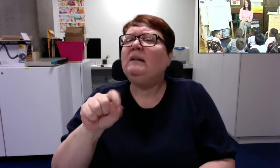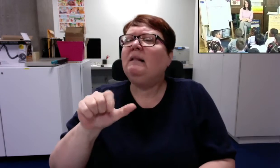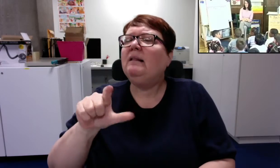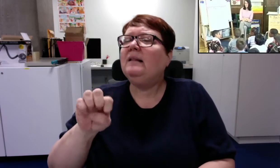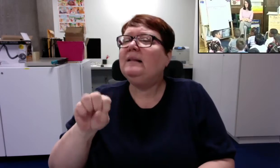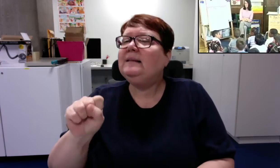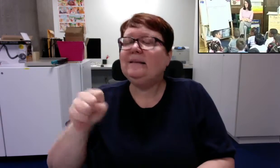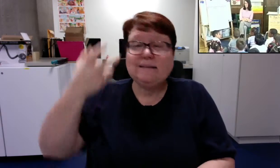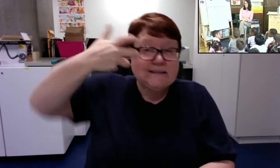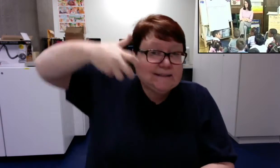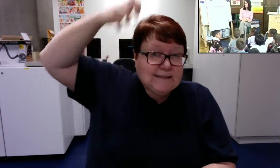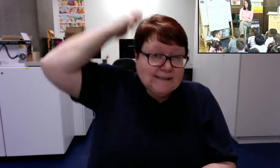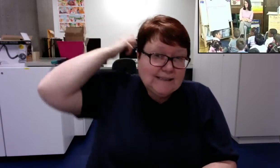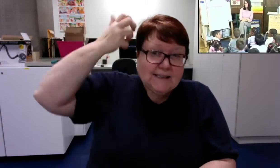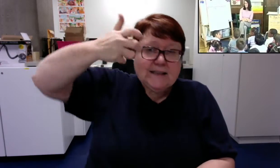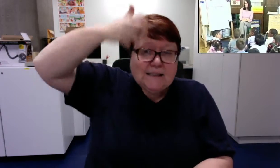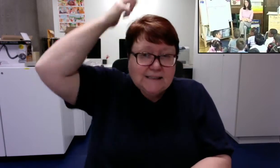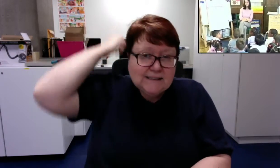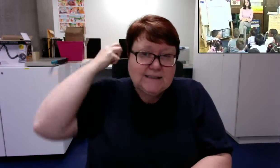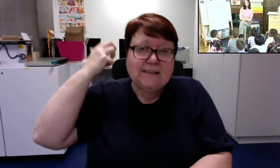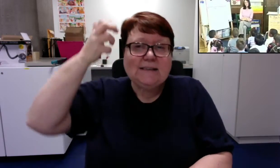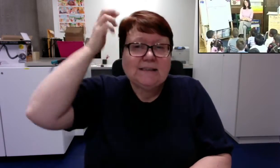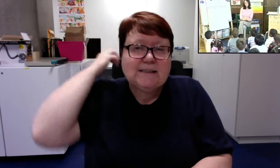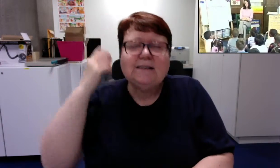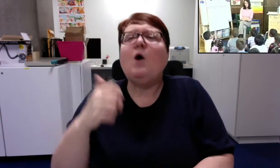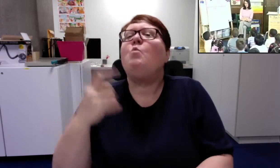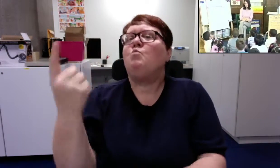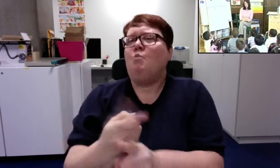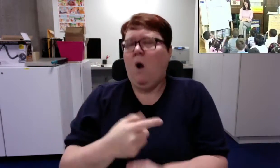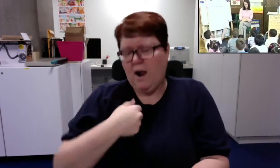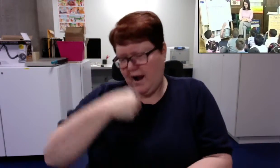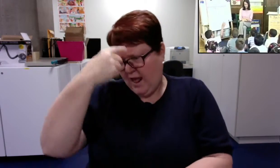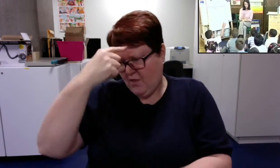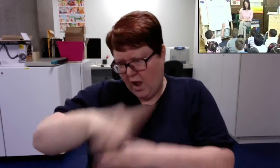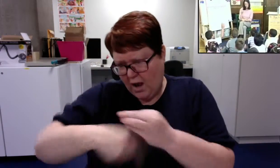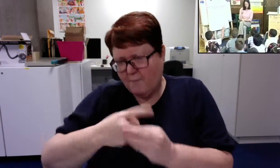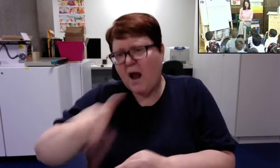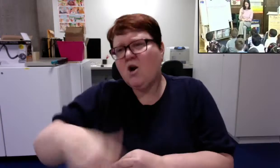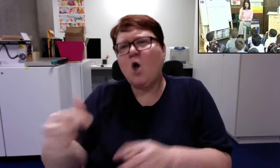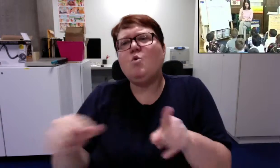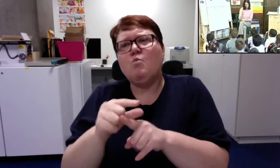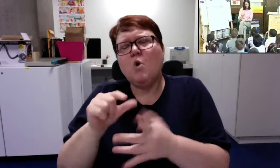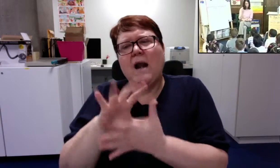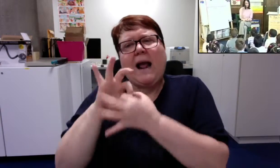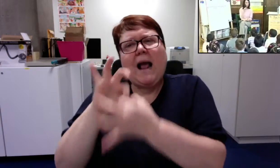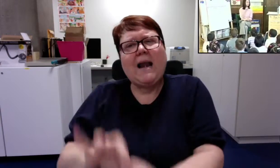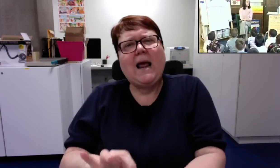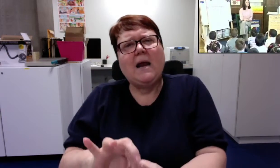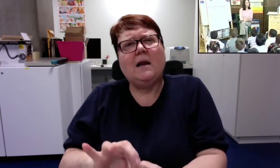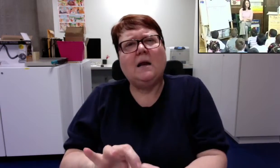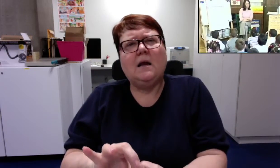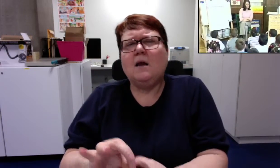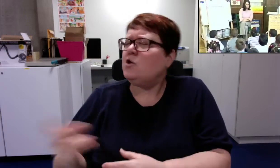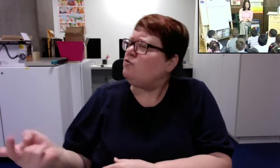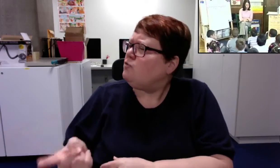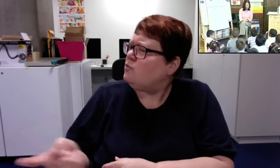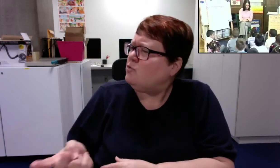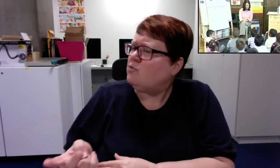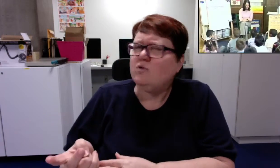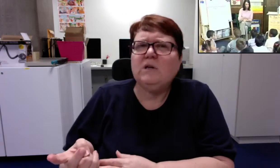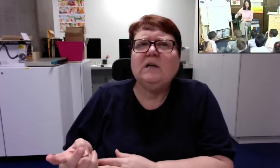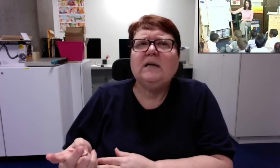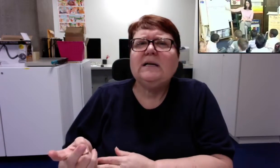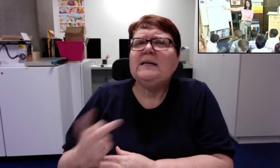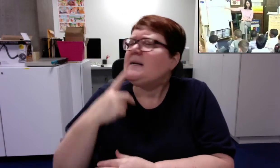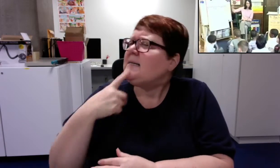you use the brush. I did. I thought about another word and connected it. Would you turn and tell someone what you saw me